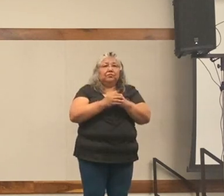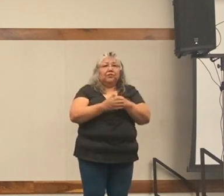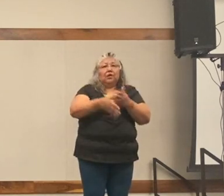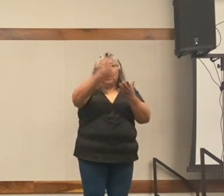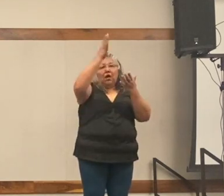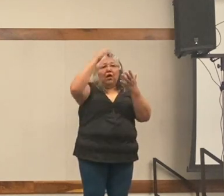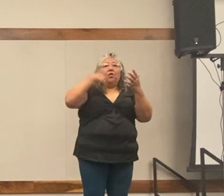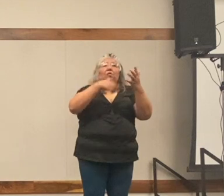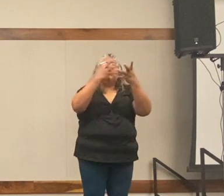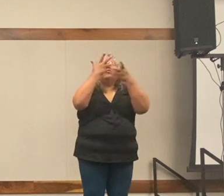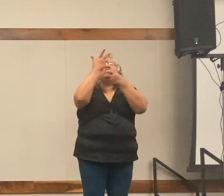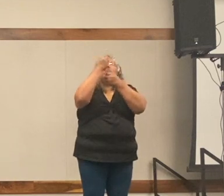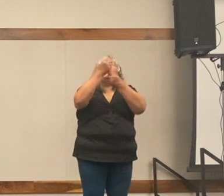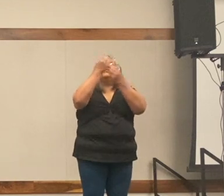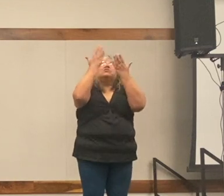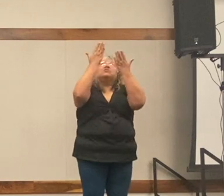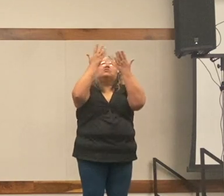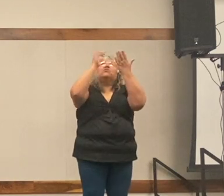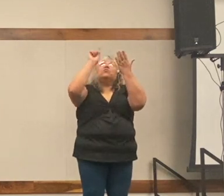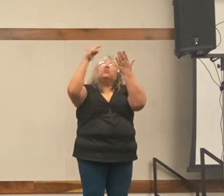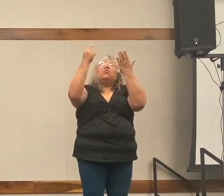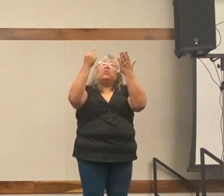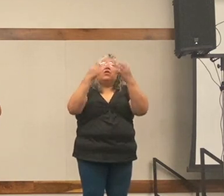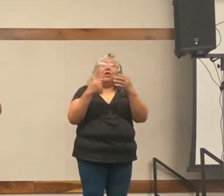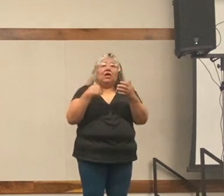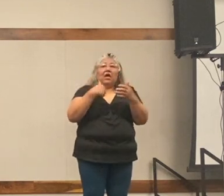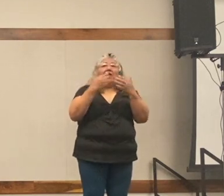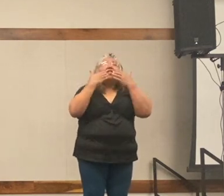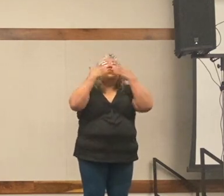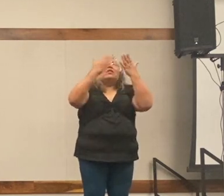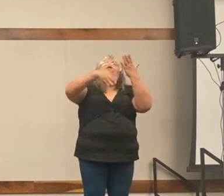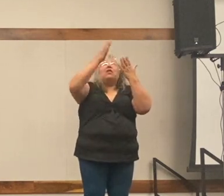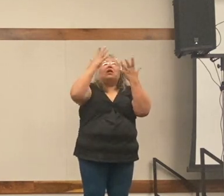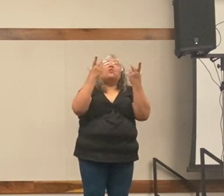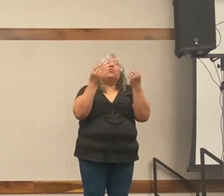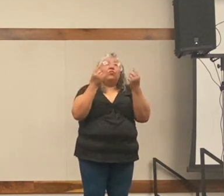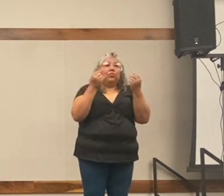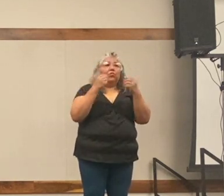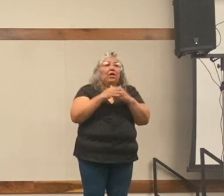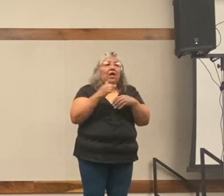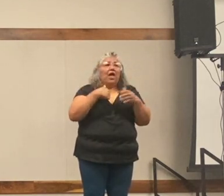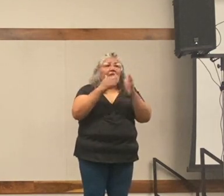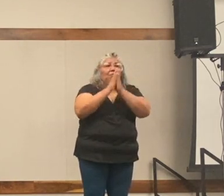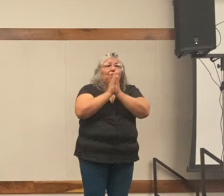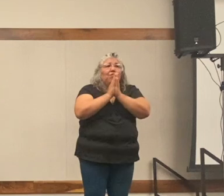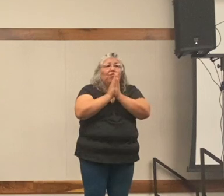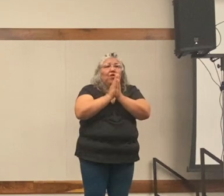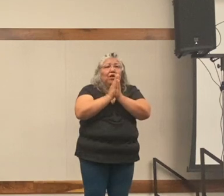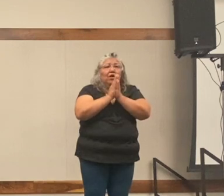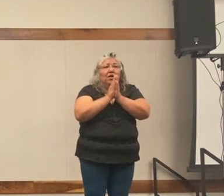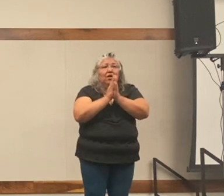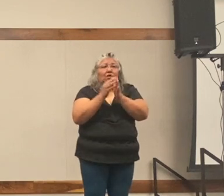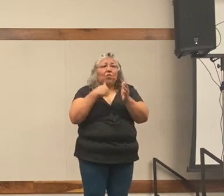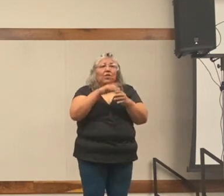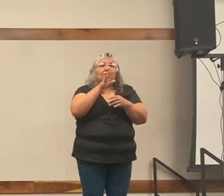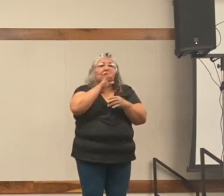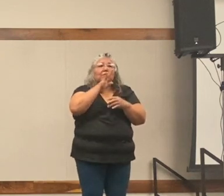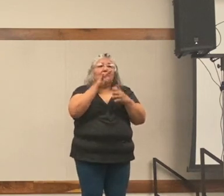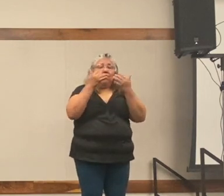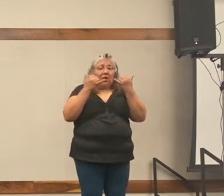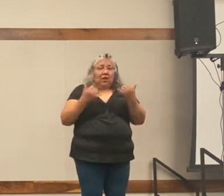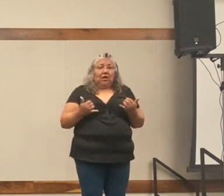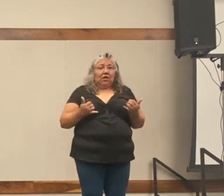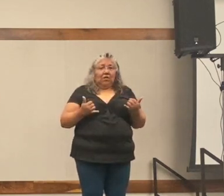God, we trust in you and you alone. And I thank you, God, for what you're about to do. I pray, Father, that as we speak right